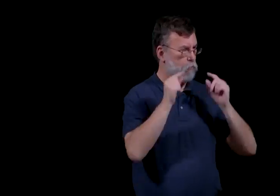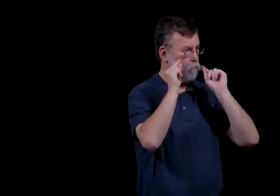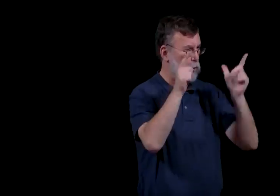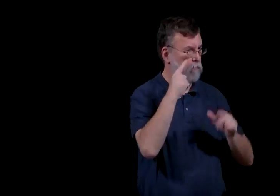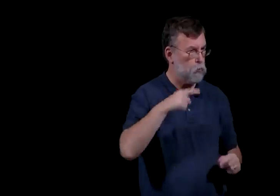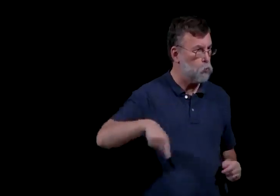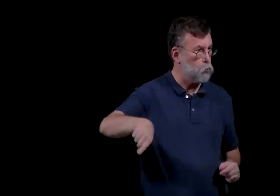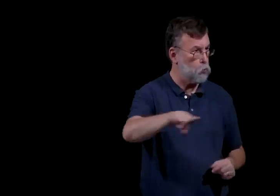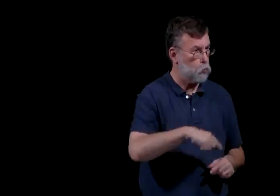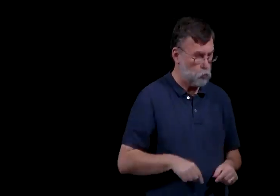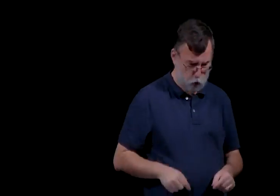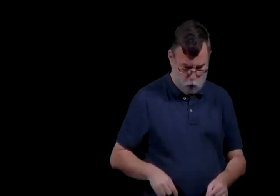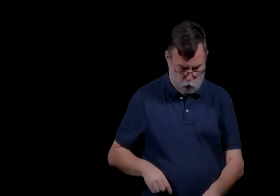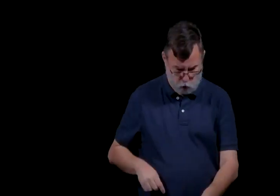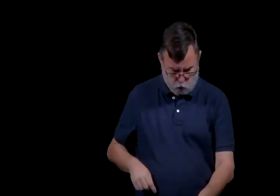Lynn and I have something for you all.